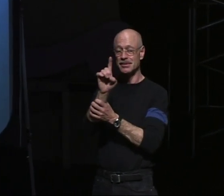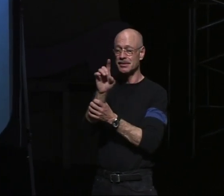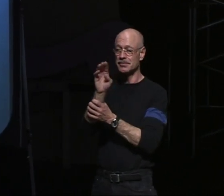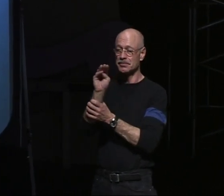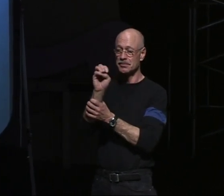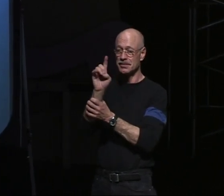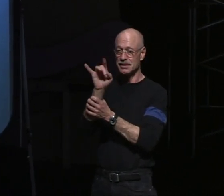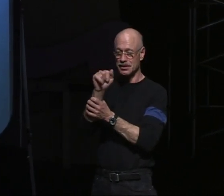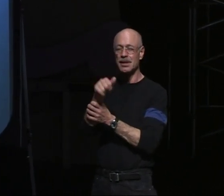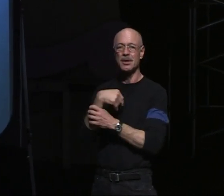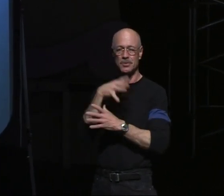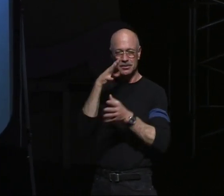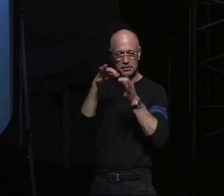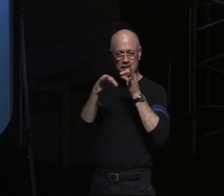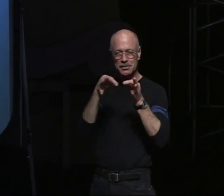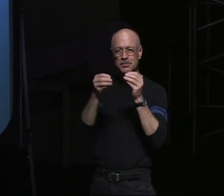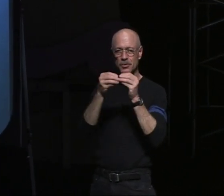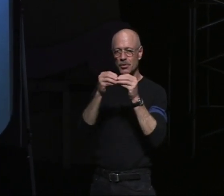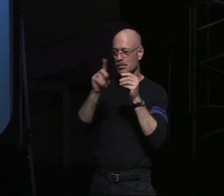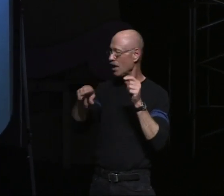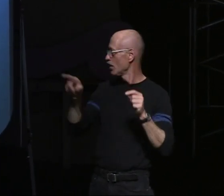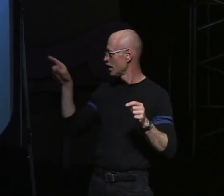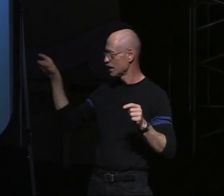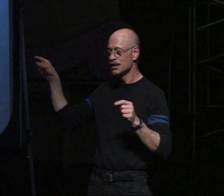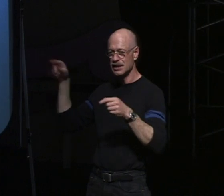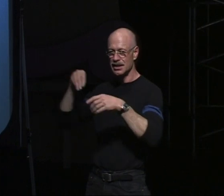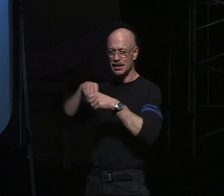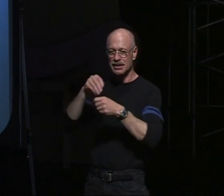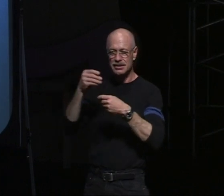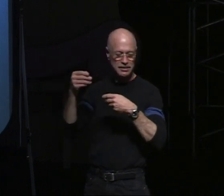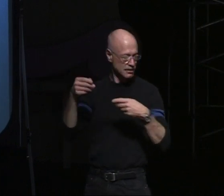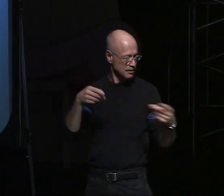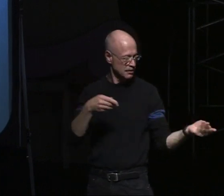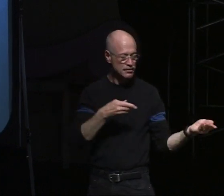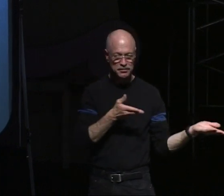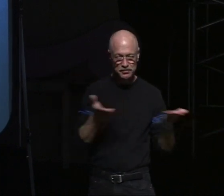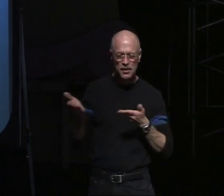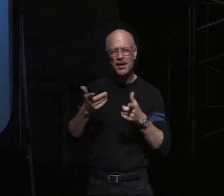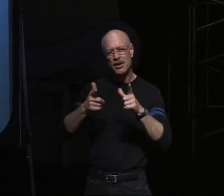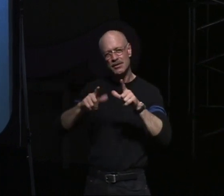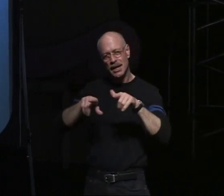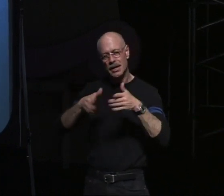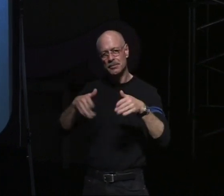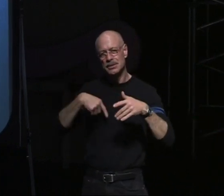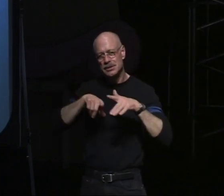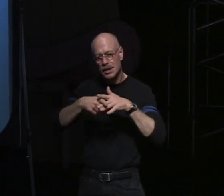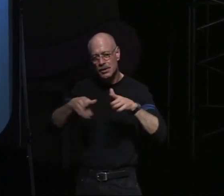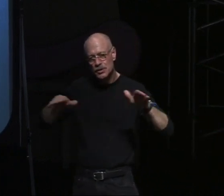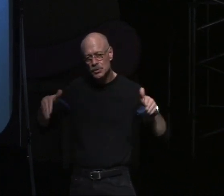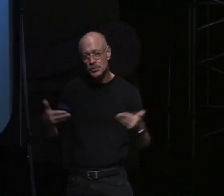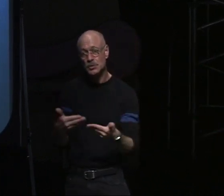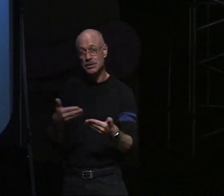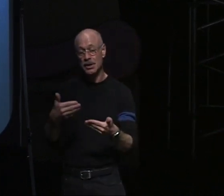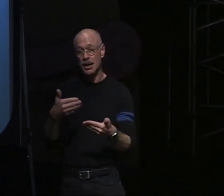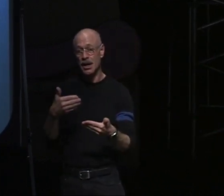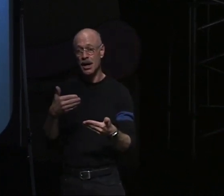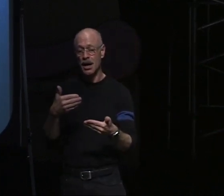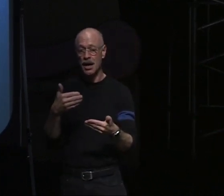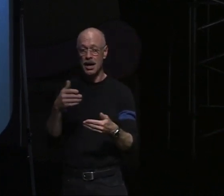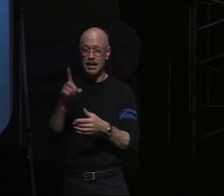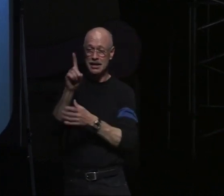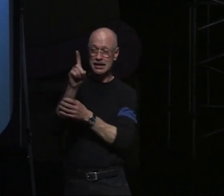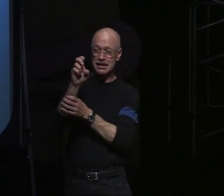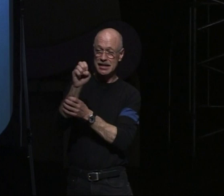I'd like to talk a little about mixed media. I will explain more about it as I show some of the examples of